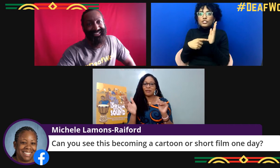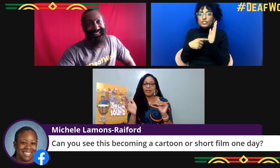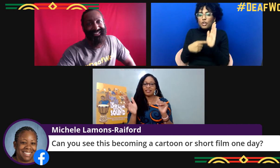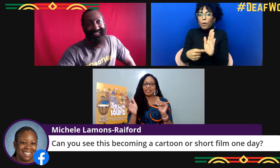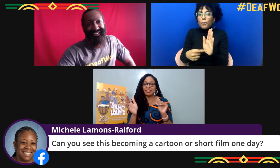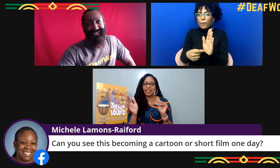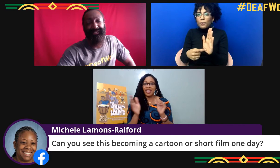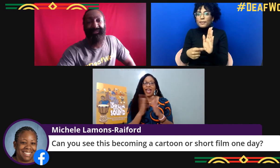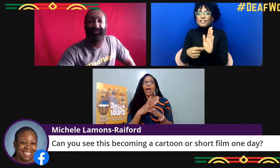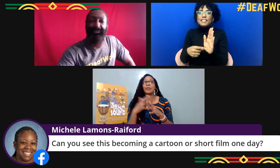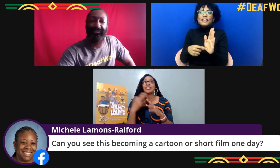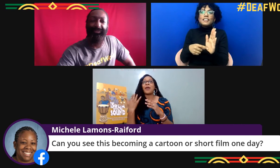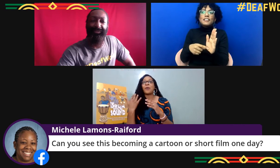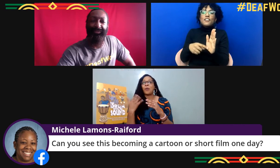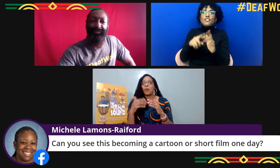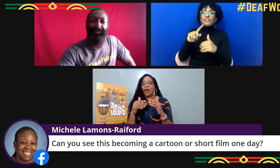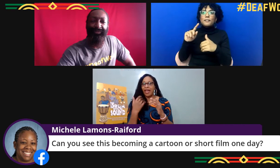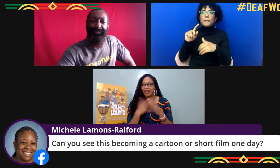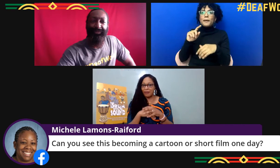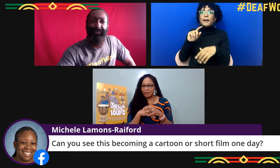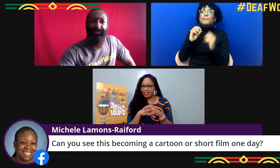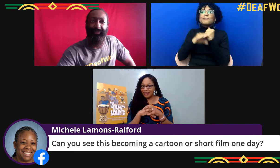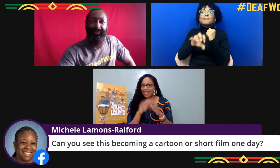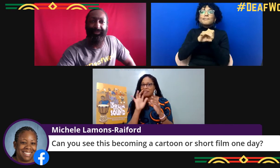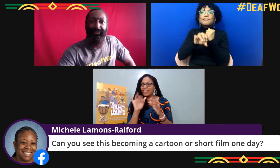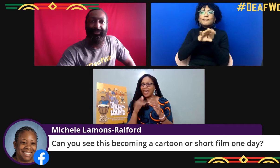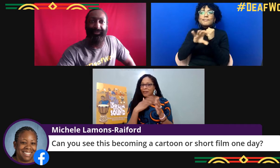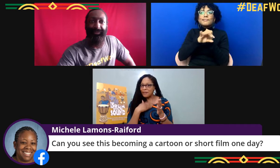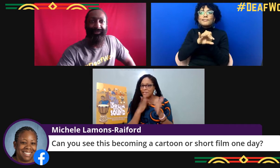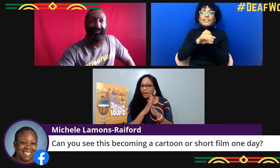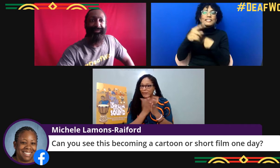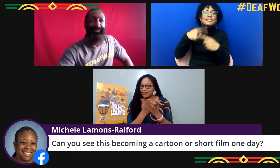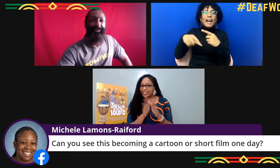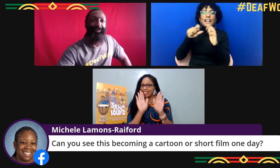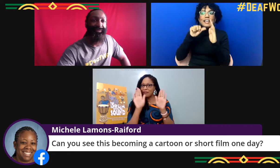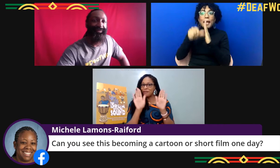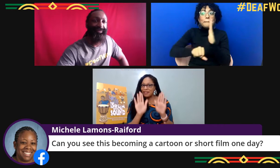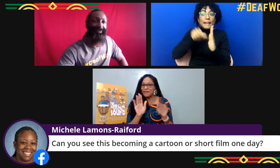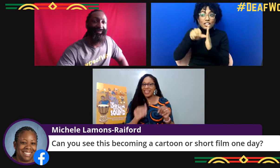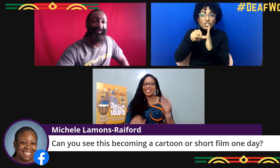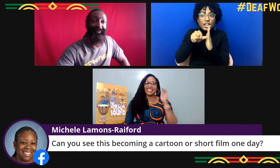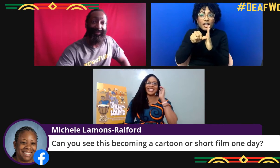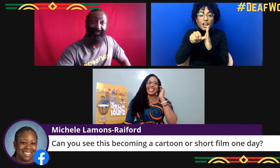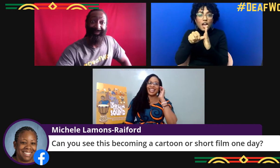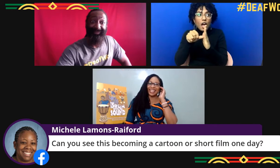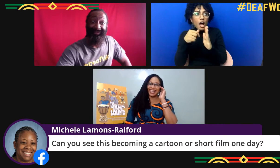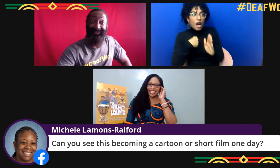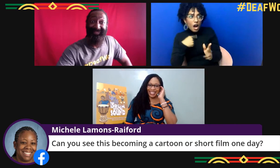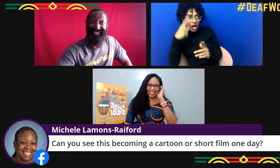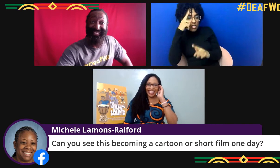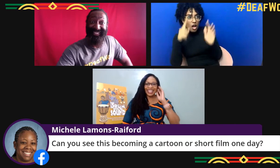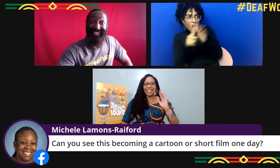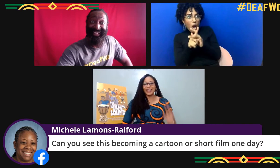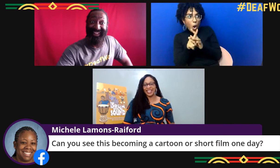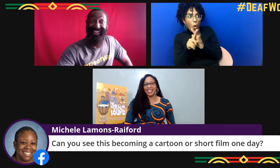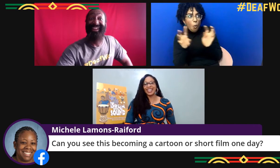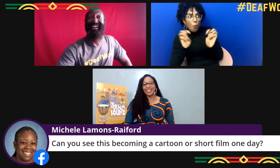signing animation. I was like, wow, if that could be my book, that would be amazing.